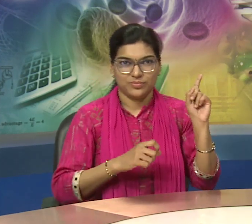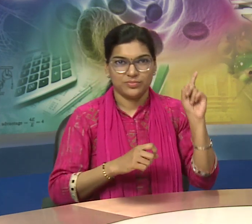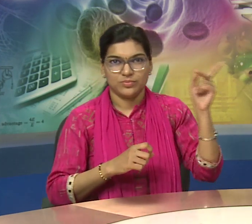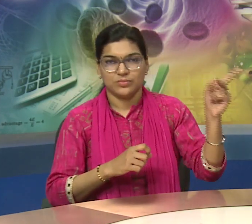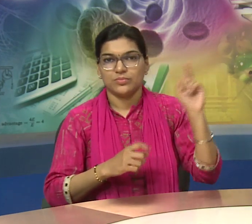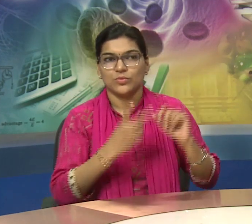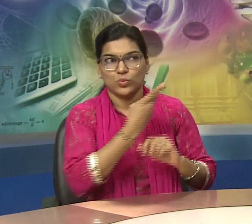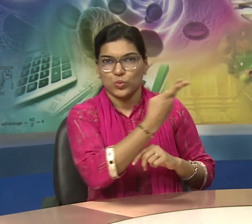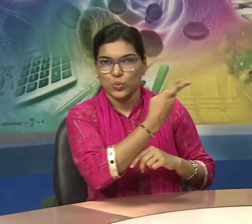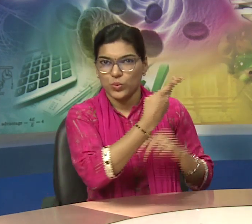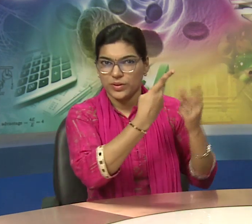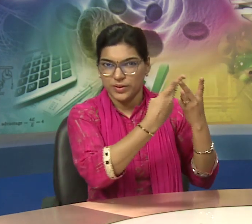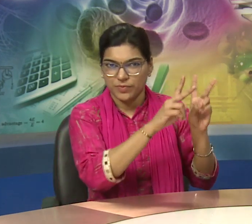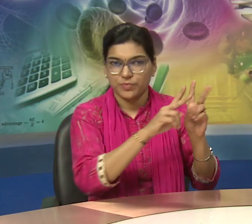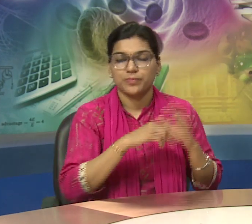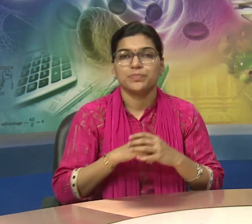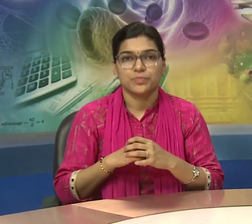As you all can see the image,